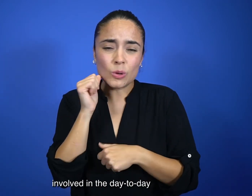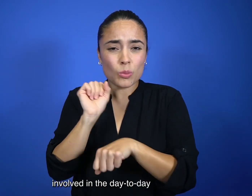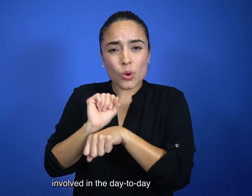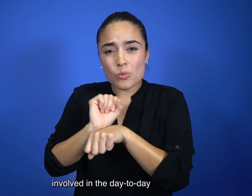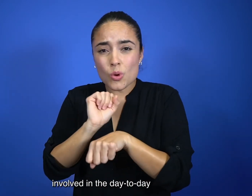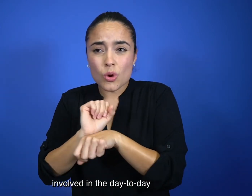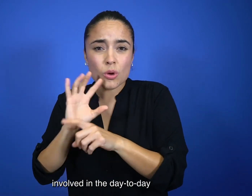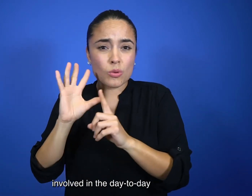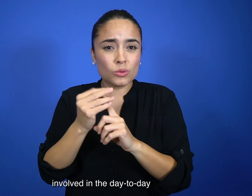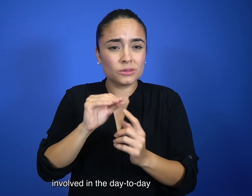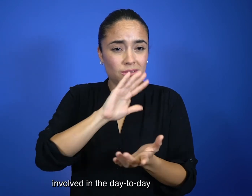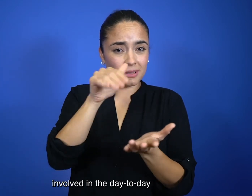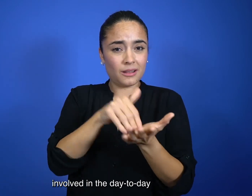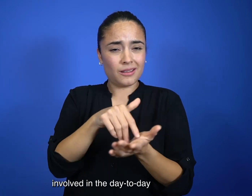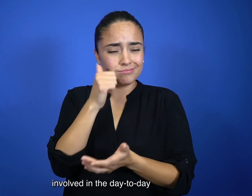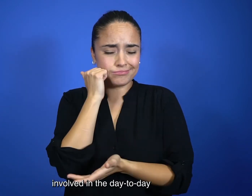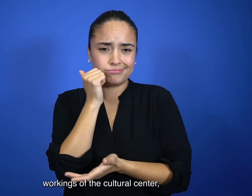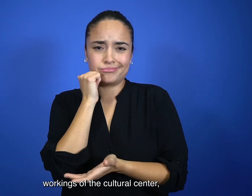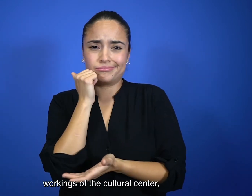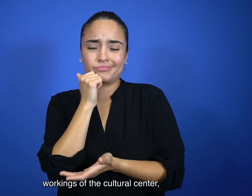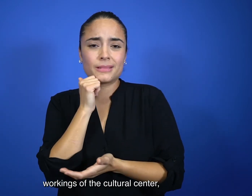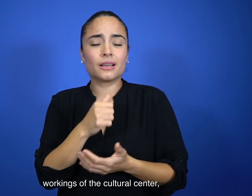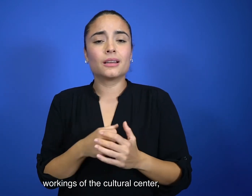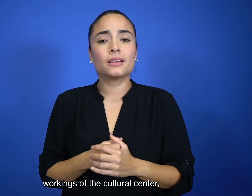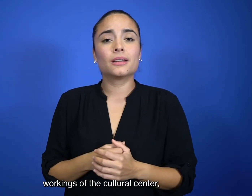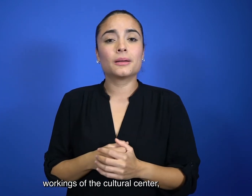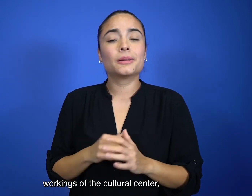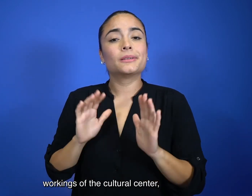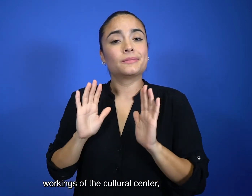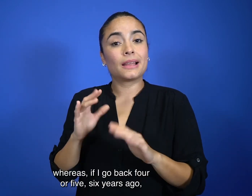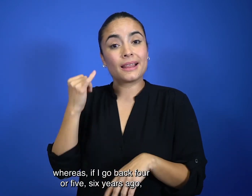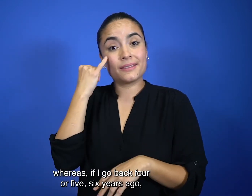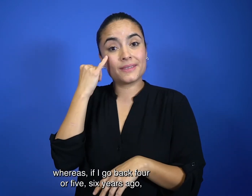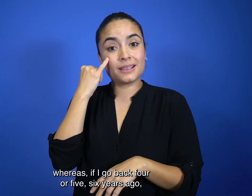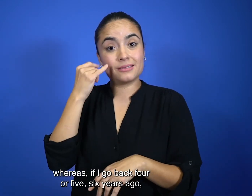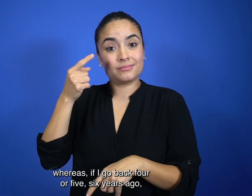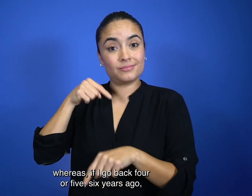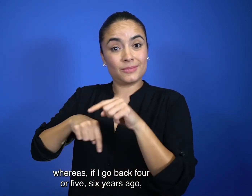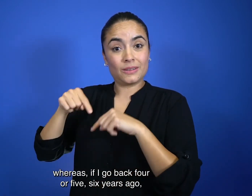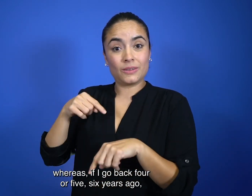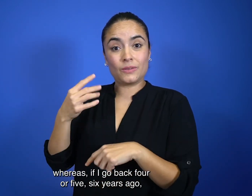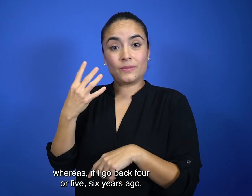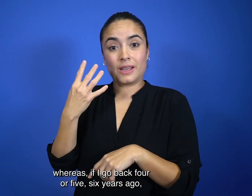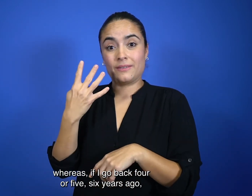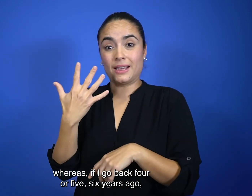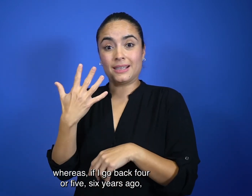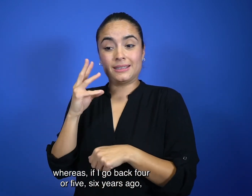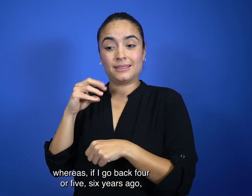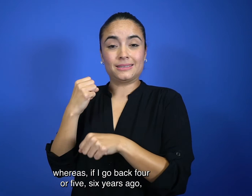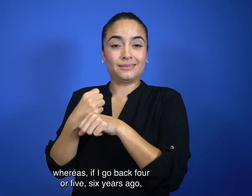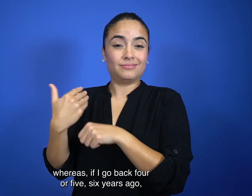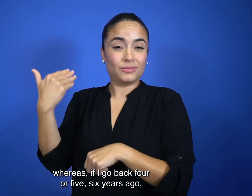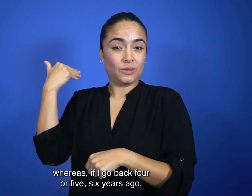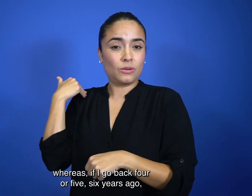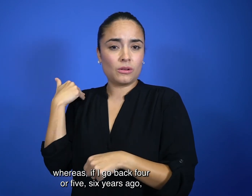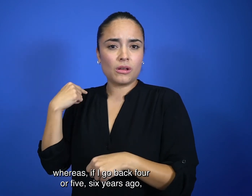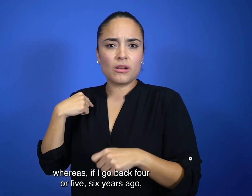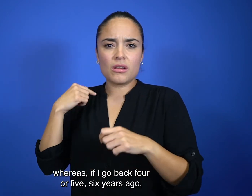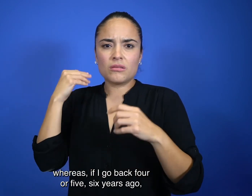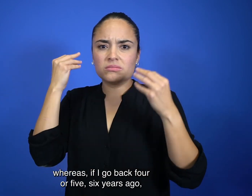in the day-to-day workings of the cultural center, whereas if I go back 4, 5, 6 years